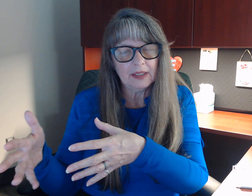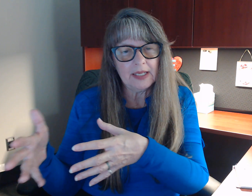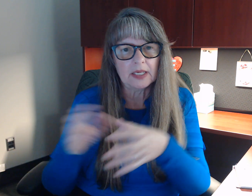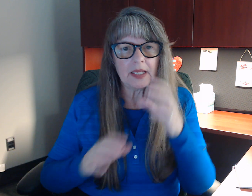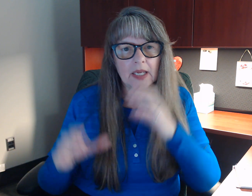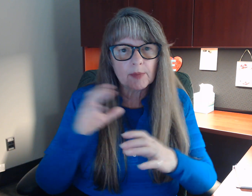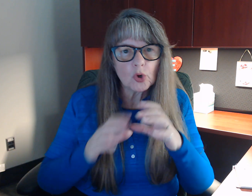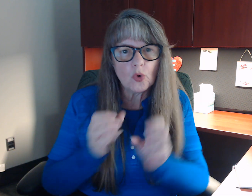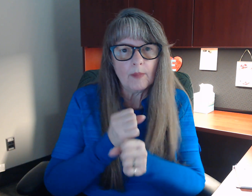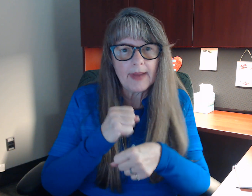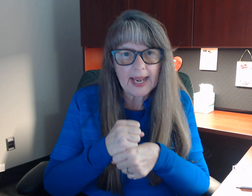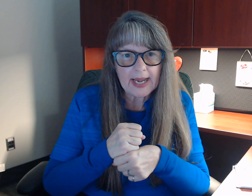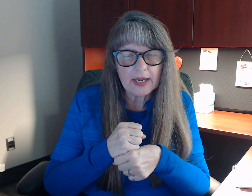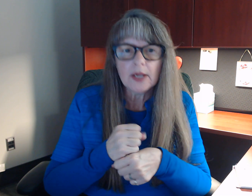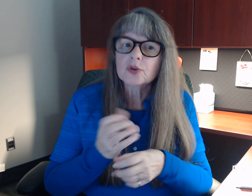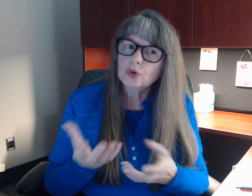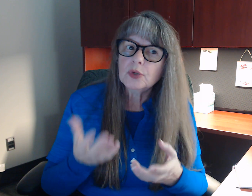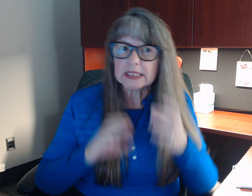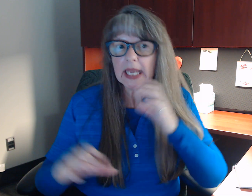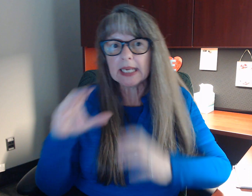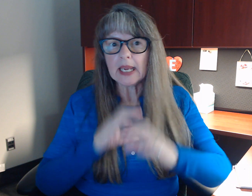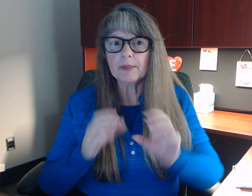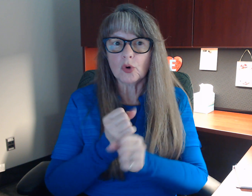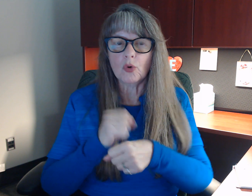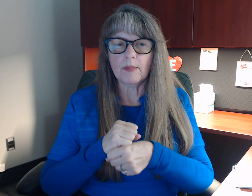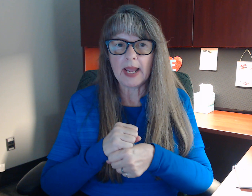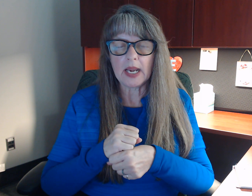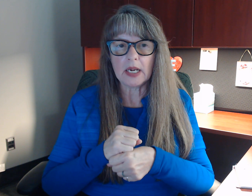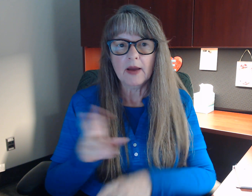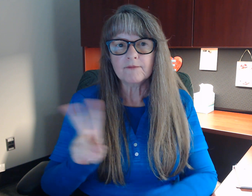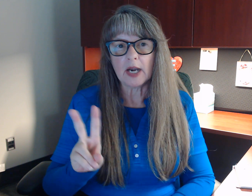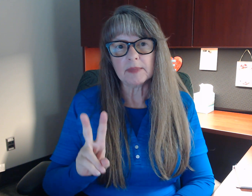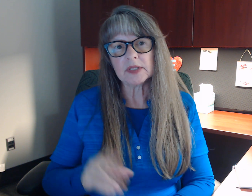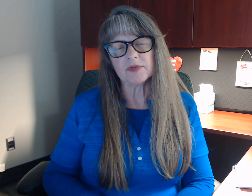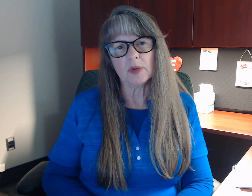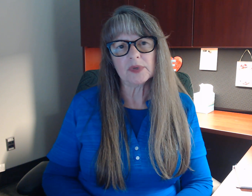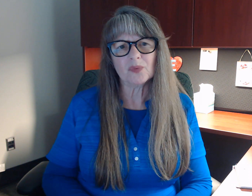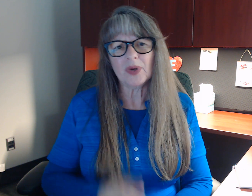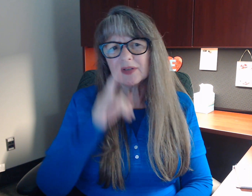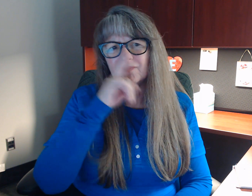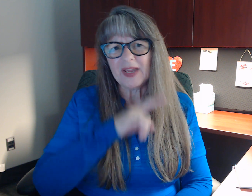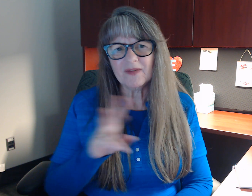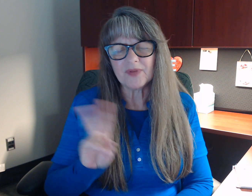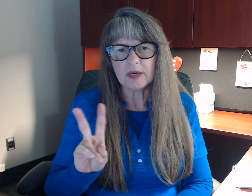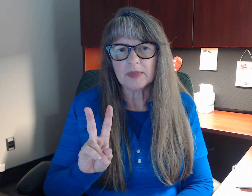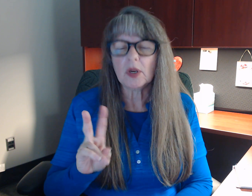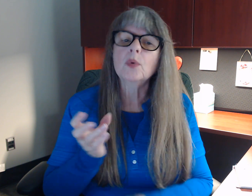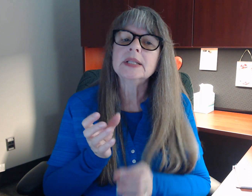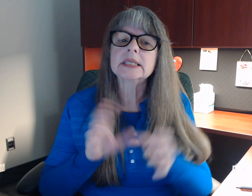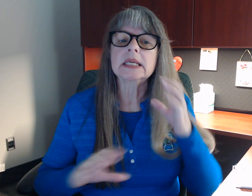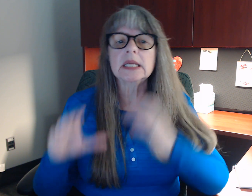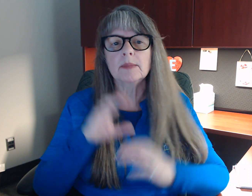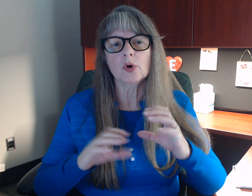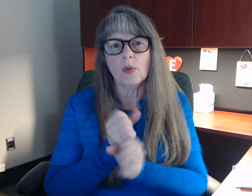a chemical made. So you could say chemical made vitamins. If someone said, what's a fake vitamin? Oh, it's chemical